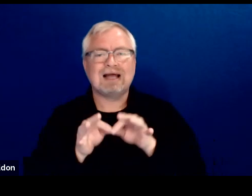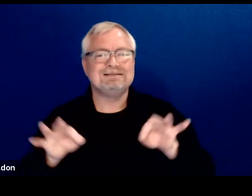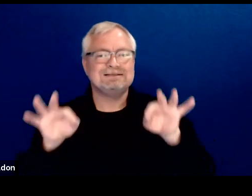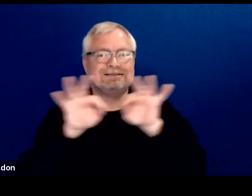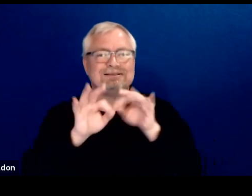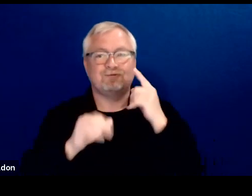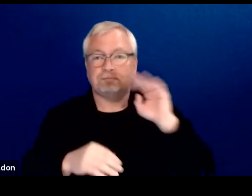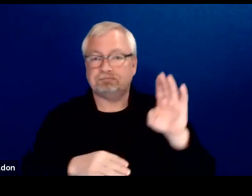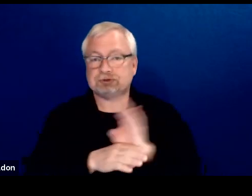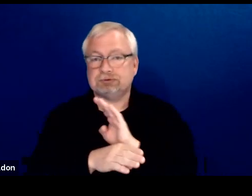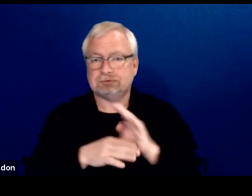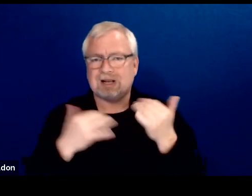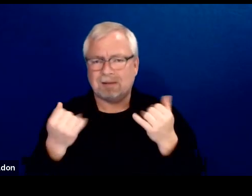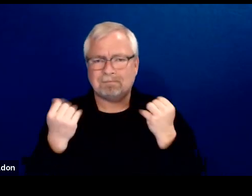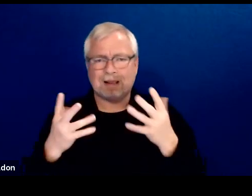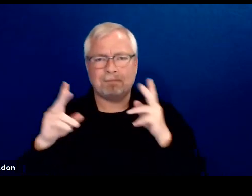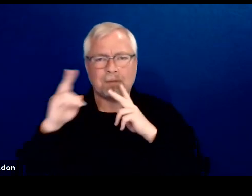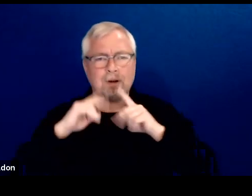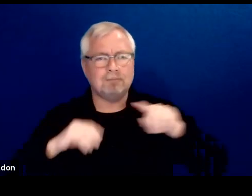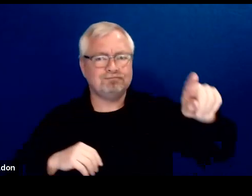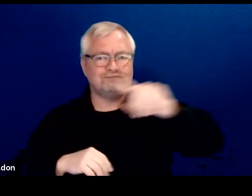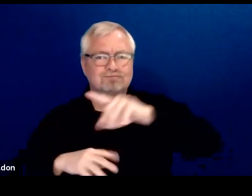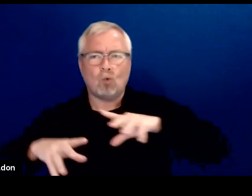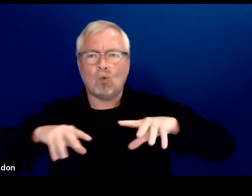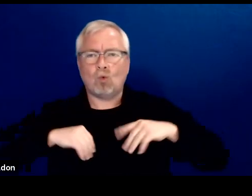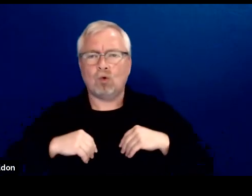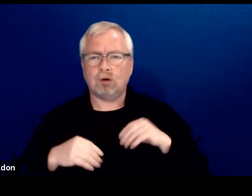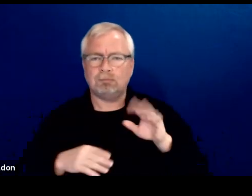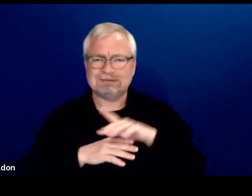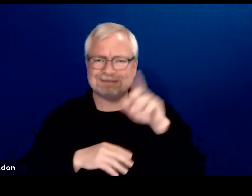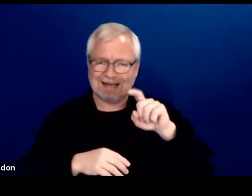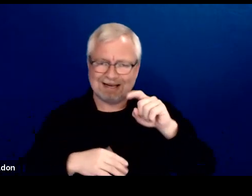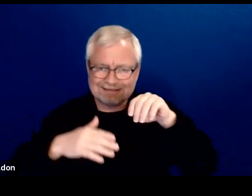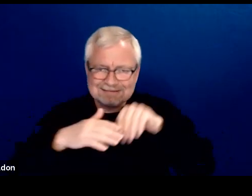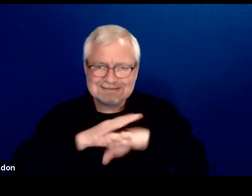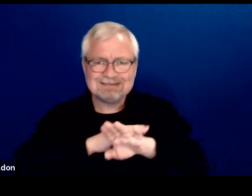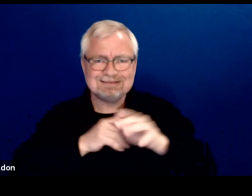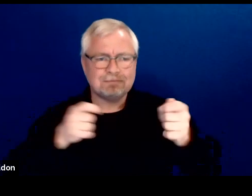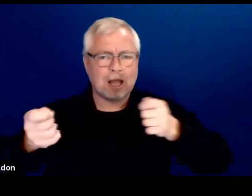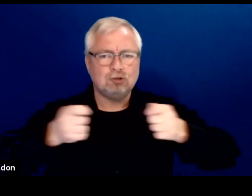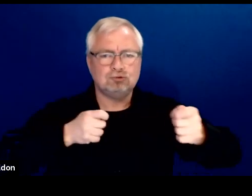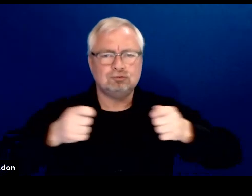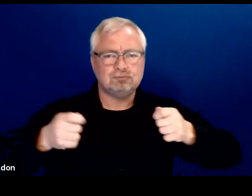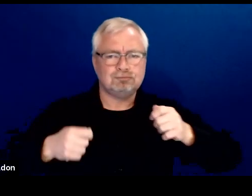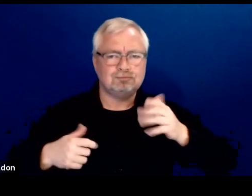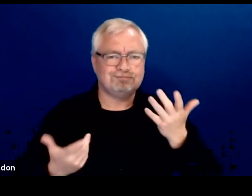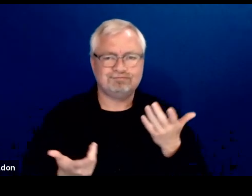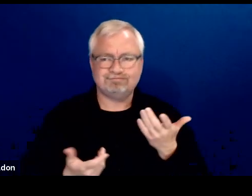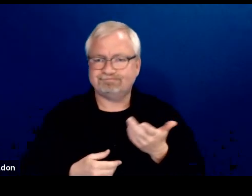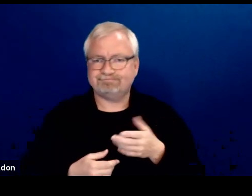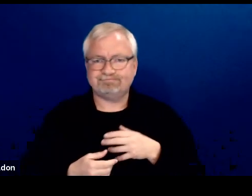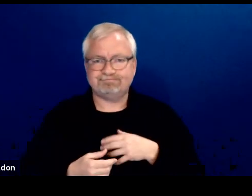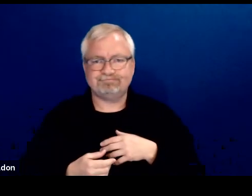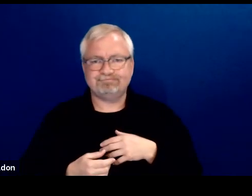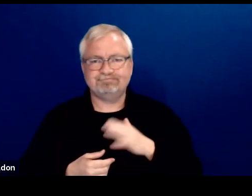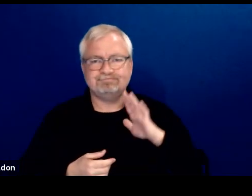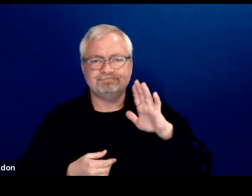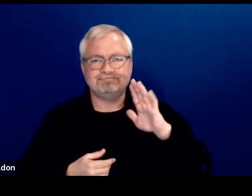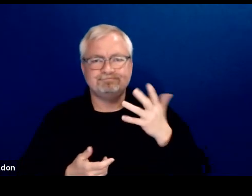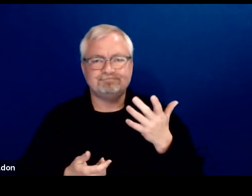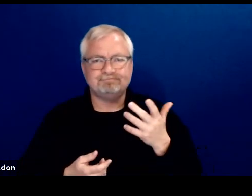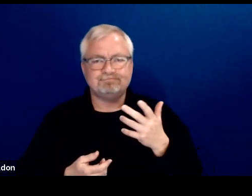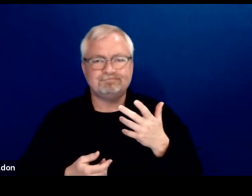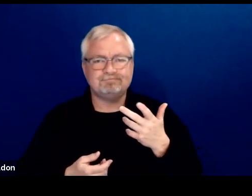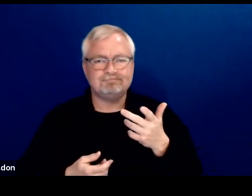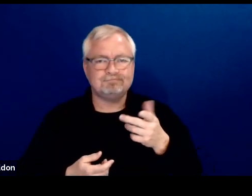these businesses need to get in there, manage their perishables, manage their their inventories, some of those things. So there are